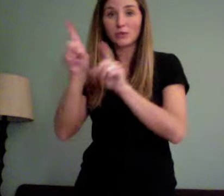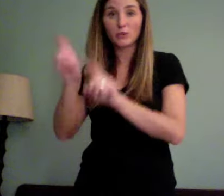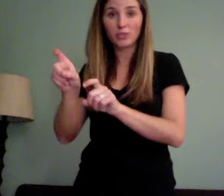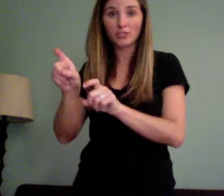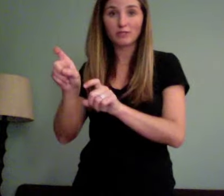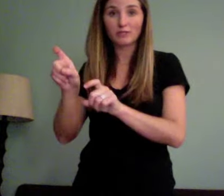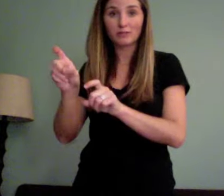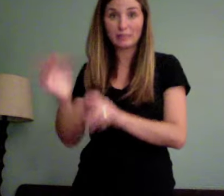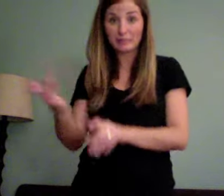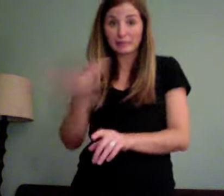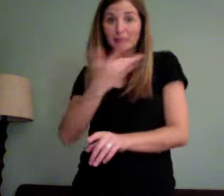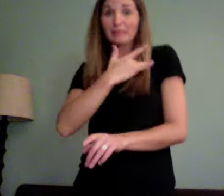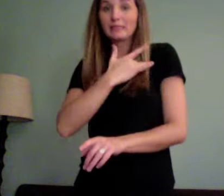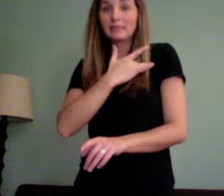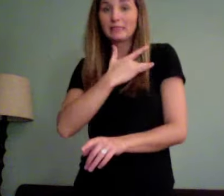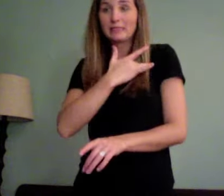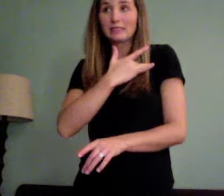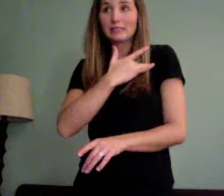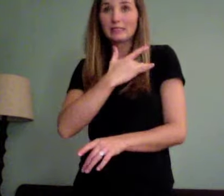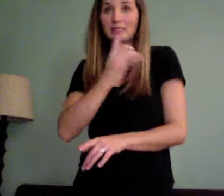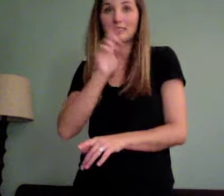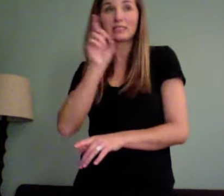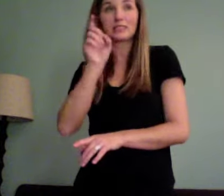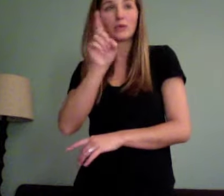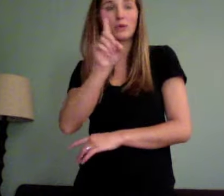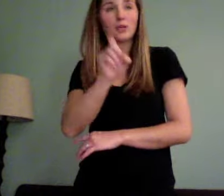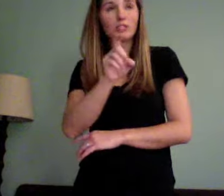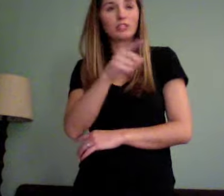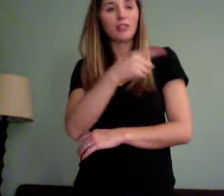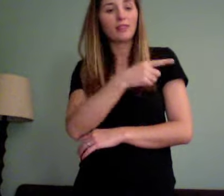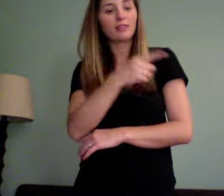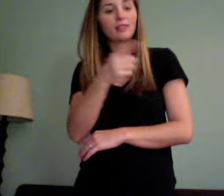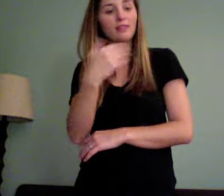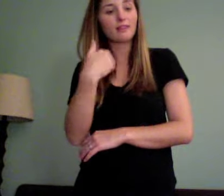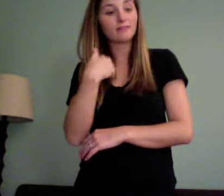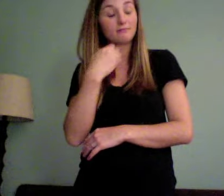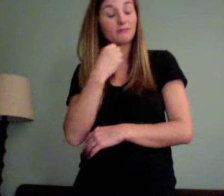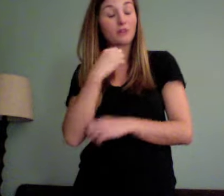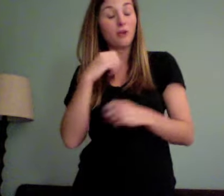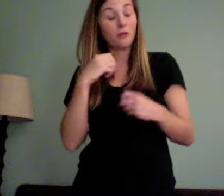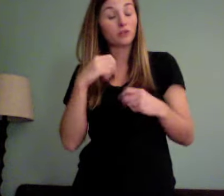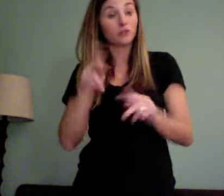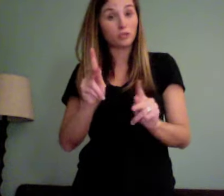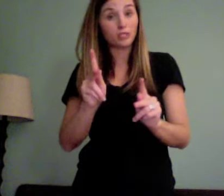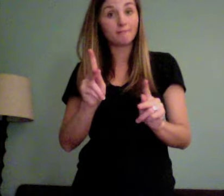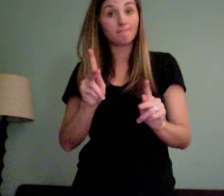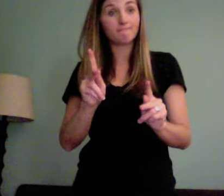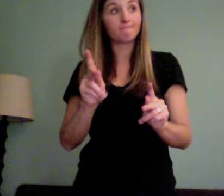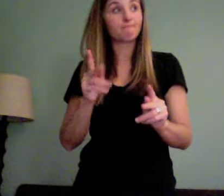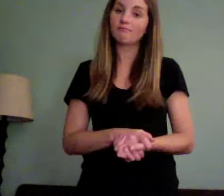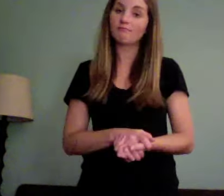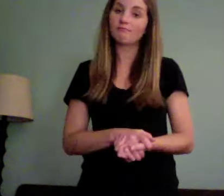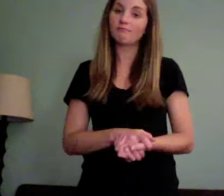A question in which they had an opportunity to be upfront and